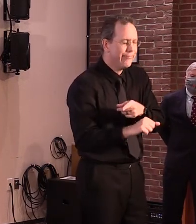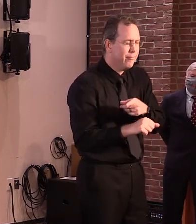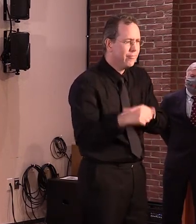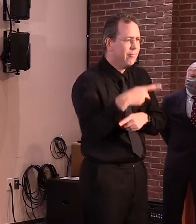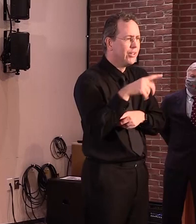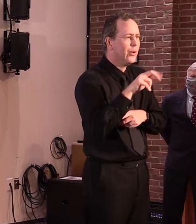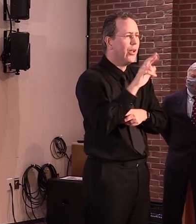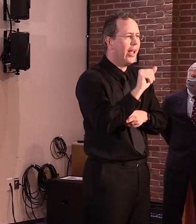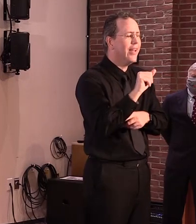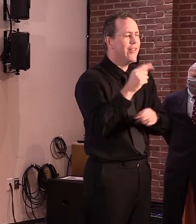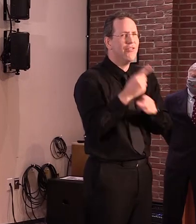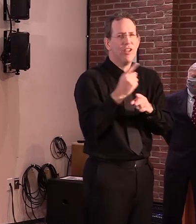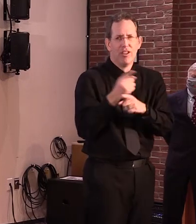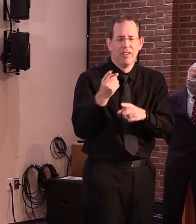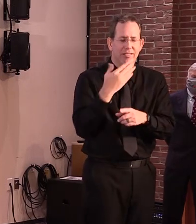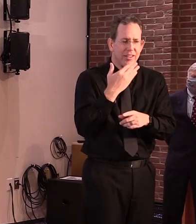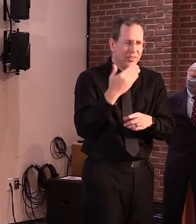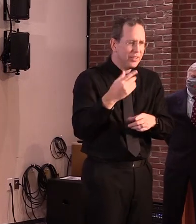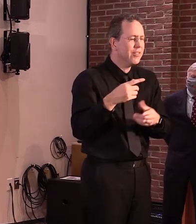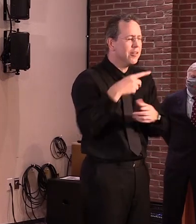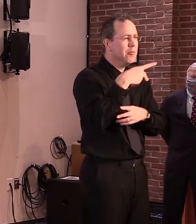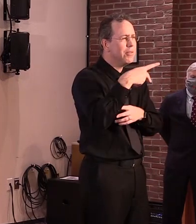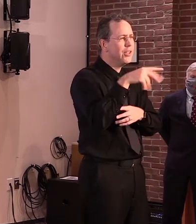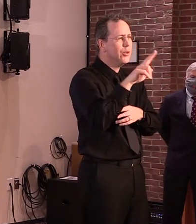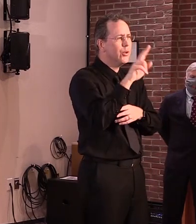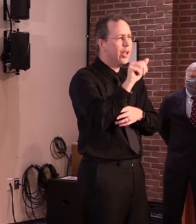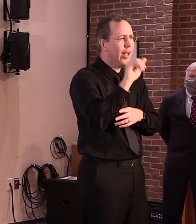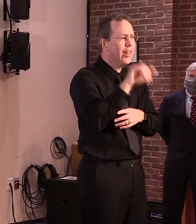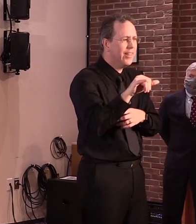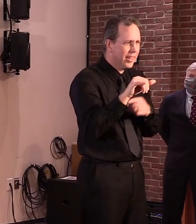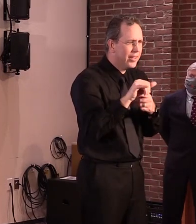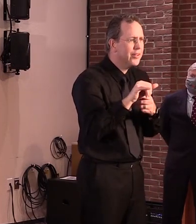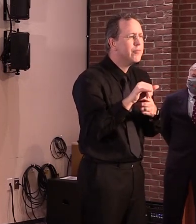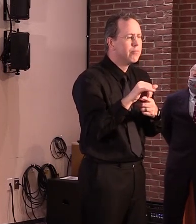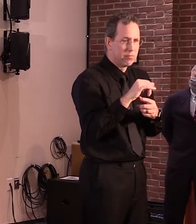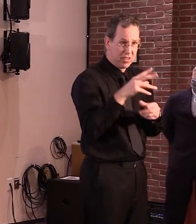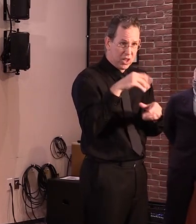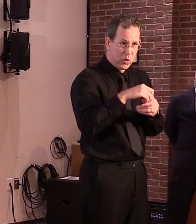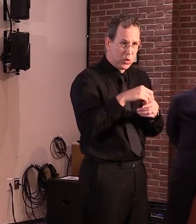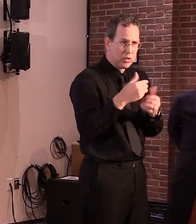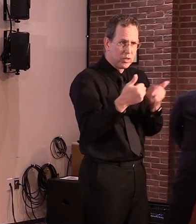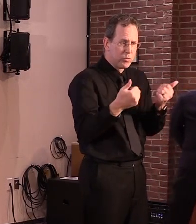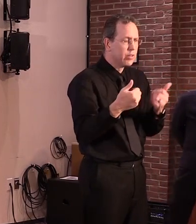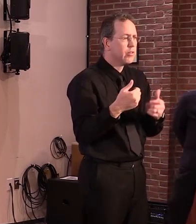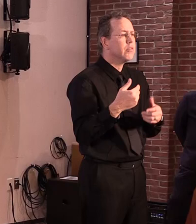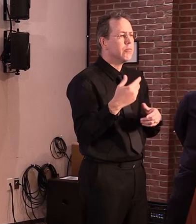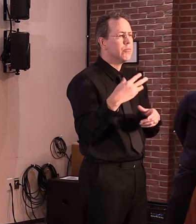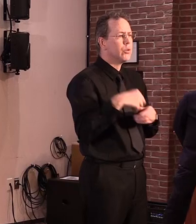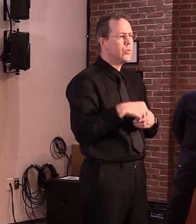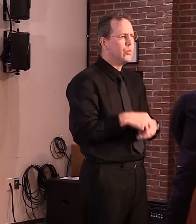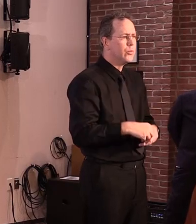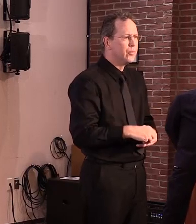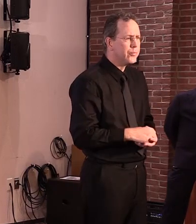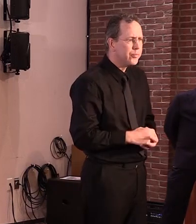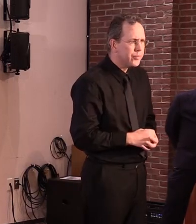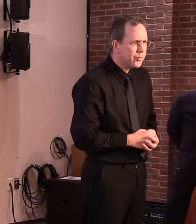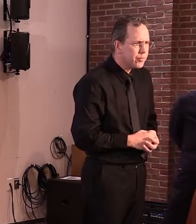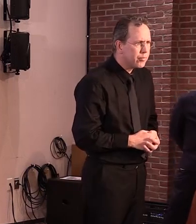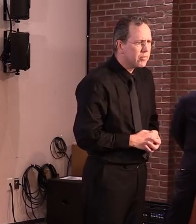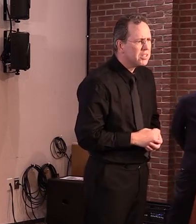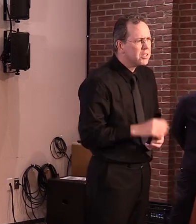yeah. Program. And that represents about